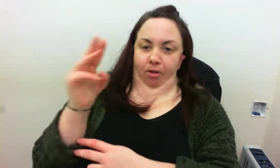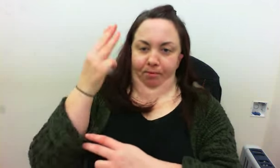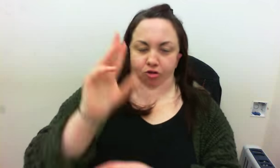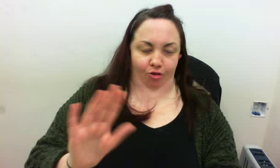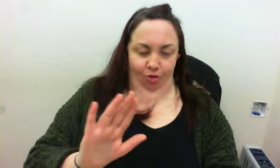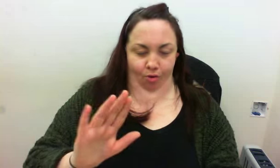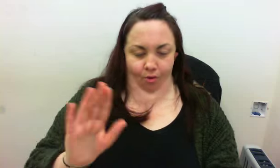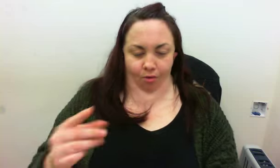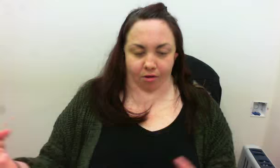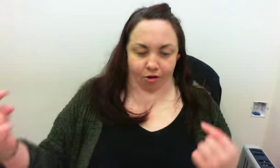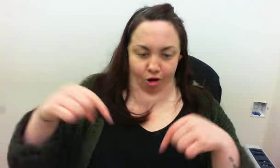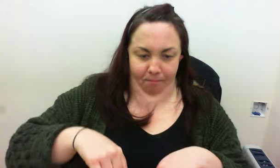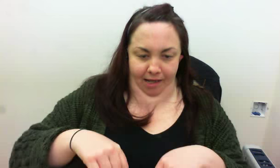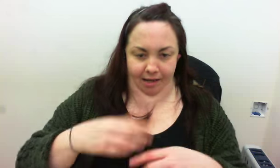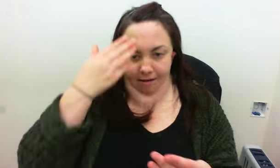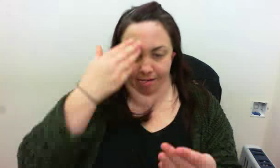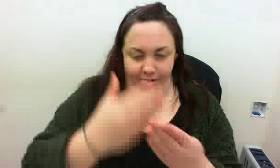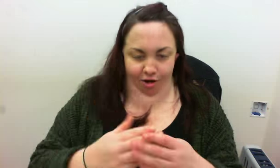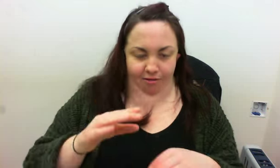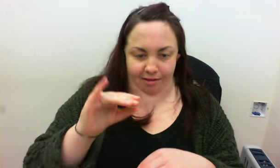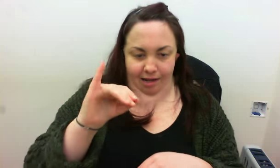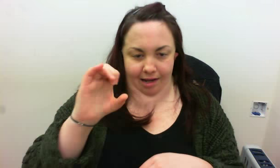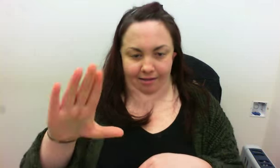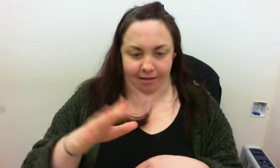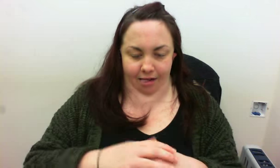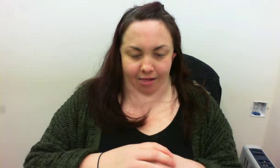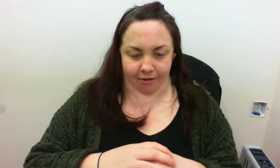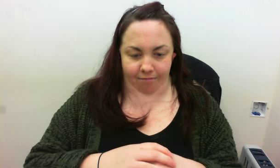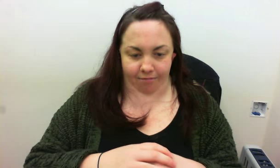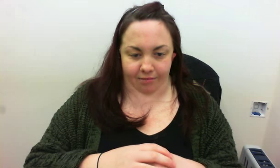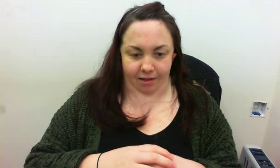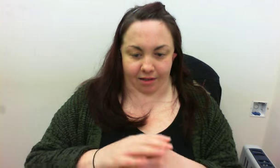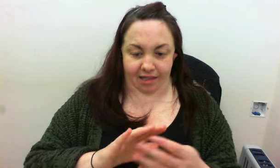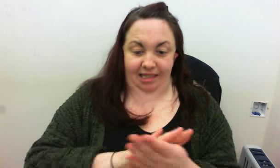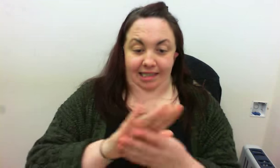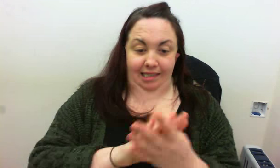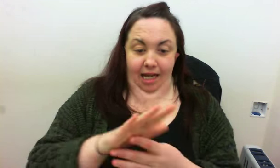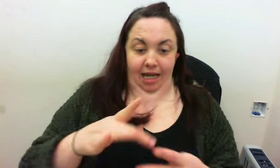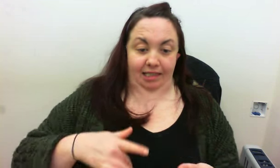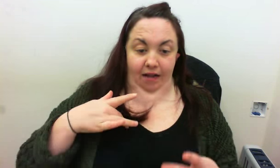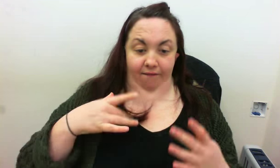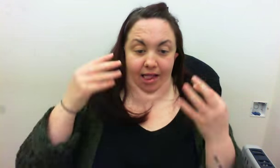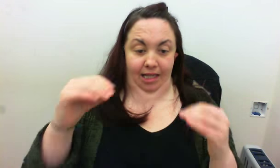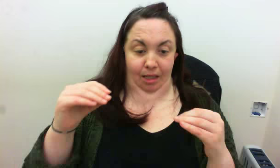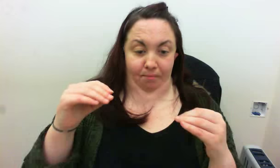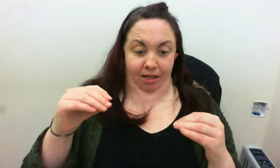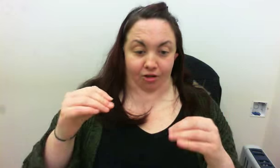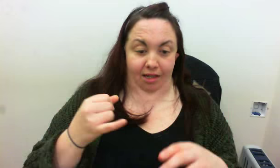know, to learn Irish Sign Language. The Signs of Life exhibition is part of South Dublin City